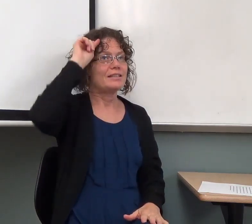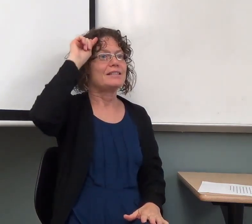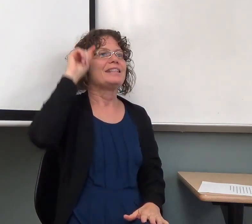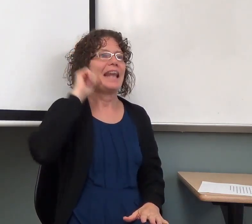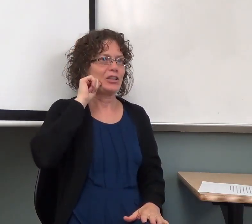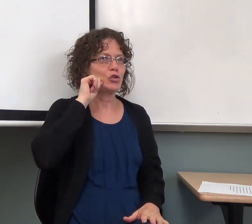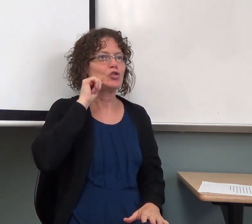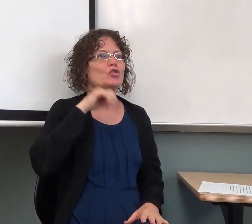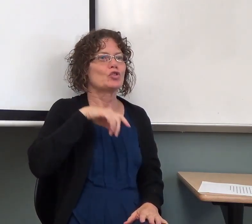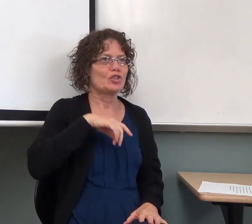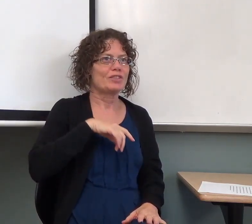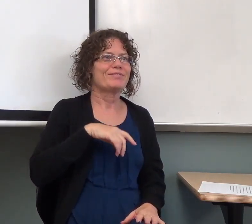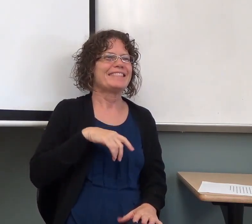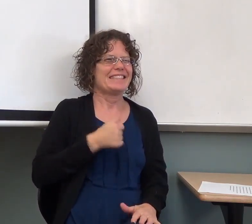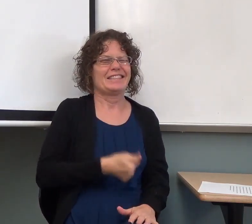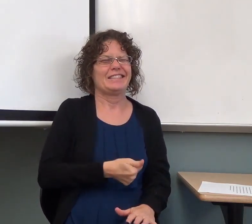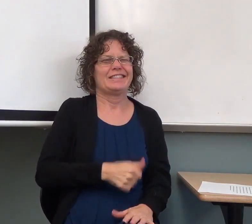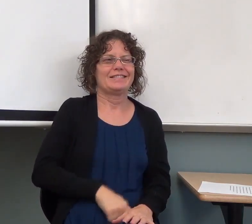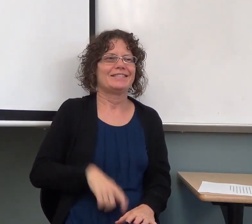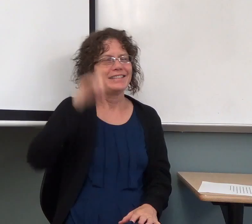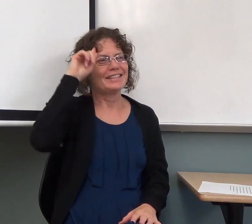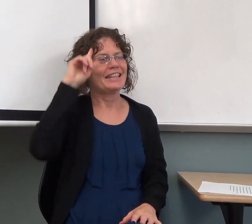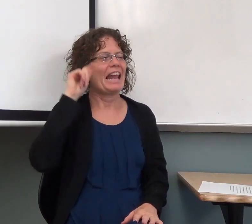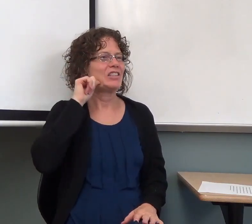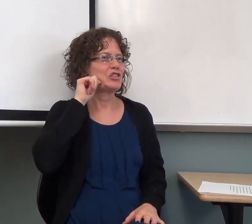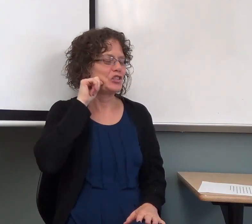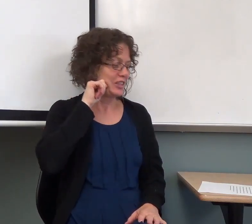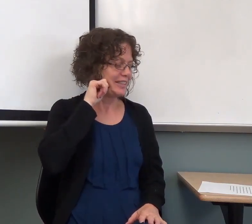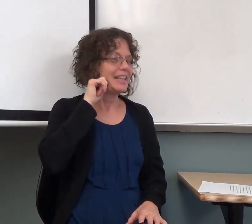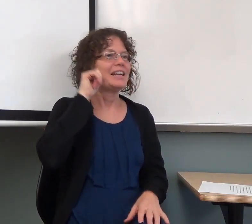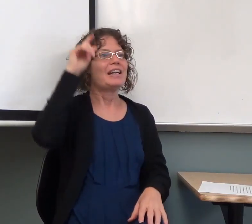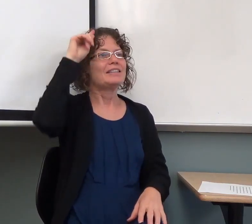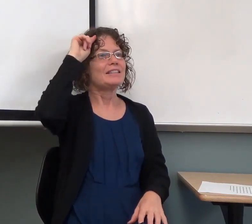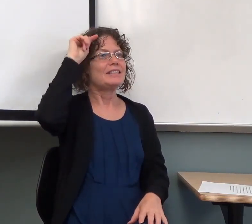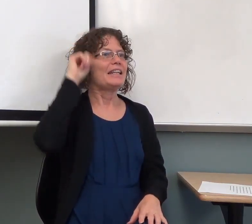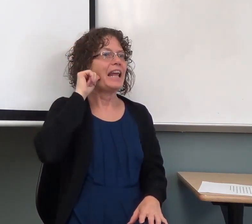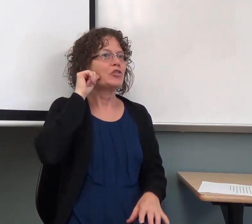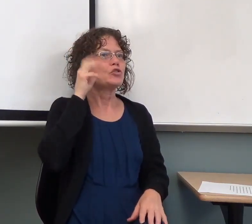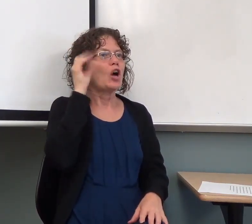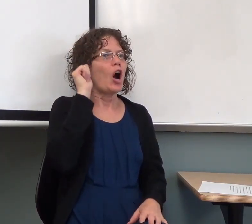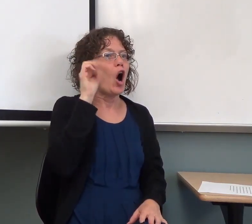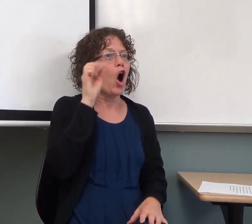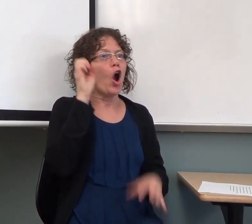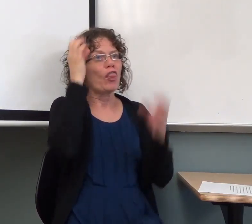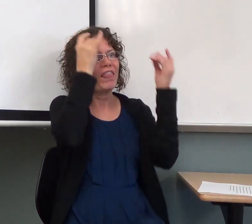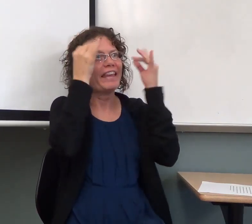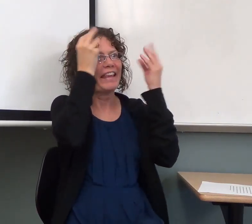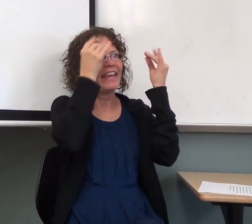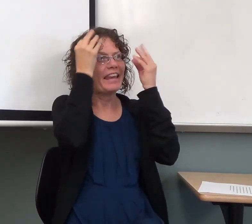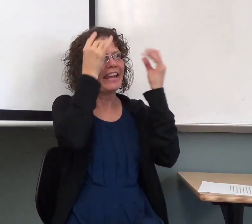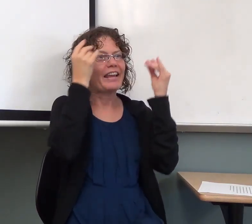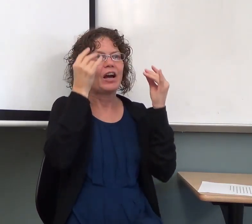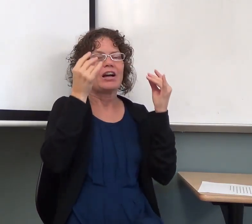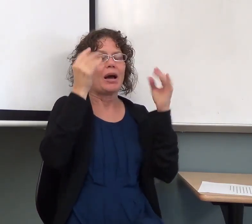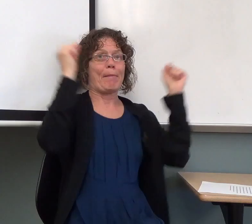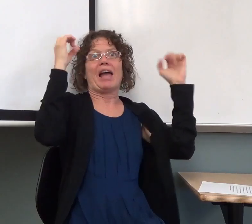Teenagers. There we go. Teenagers are what are doing. Teenagers are thinking. Imagine that. That's awesome. You